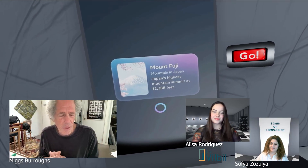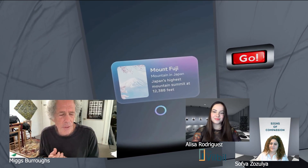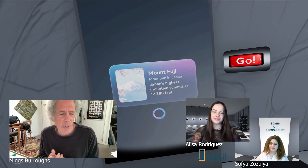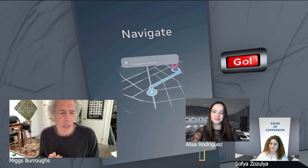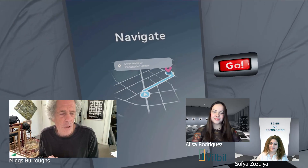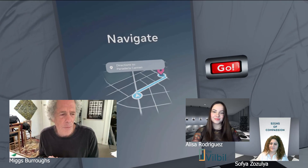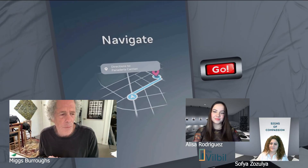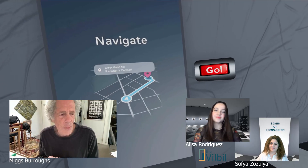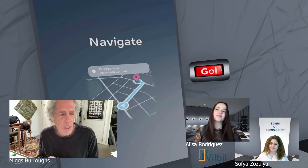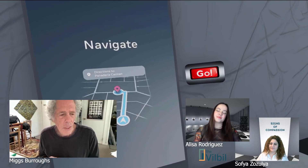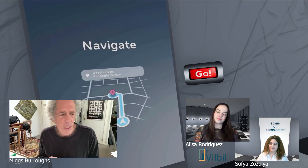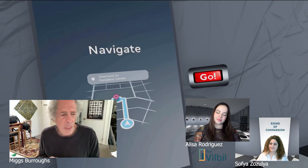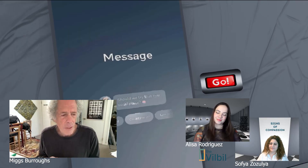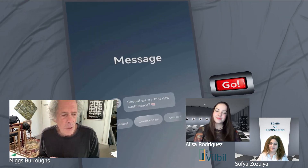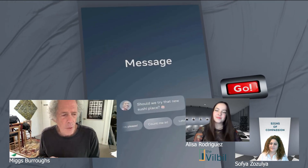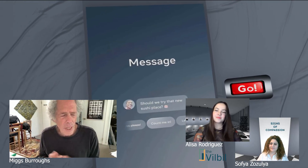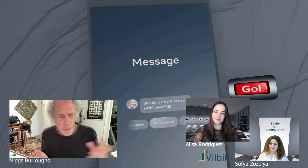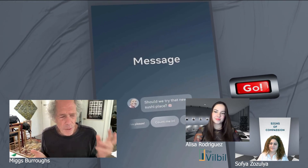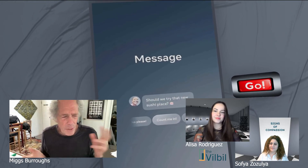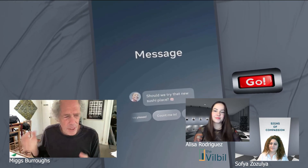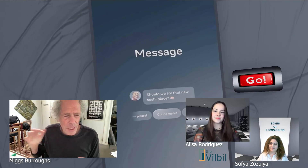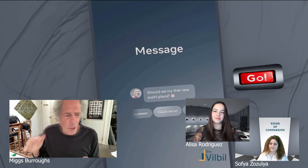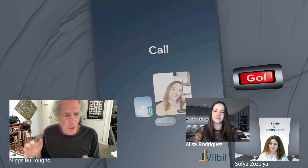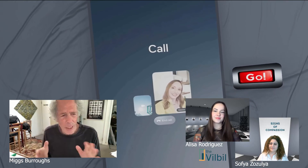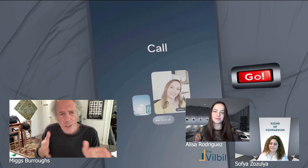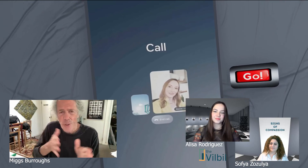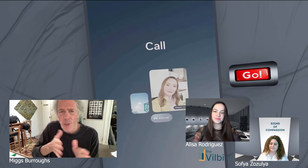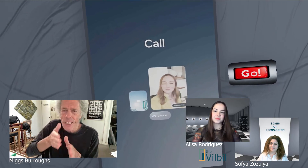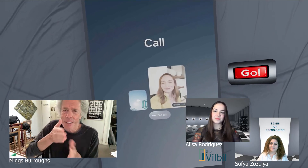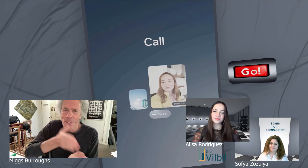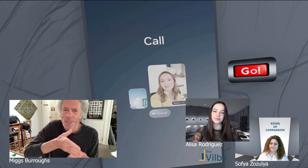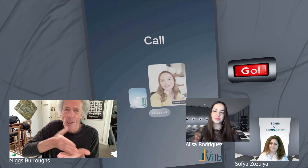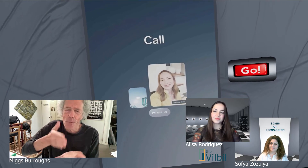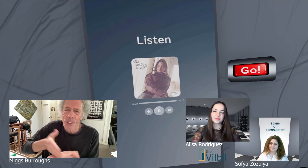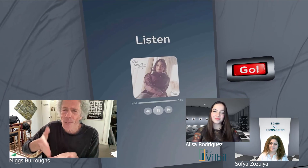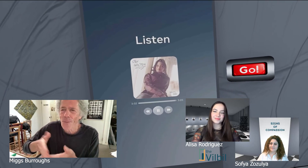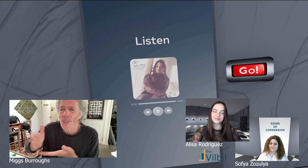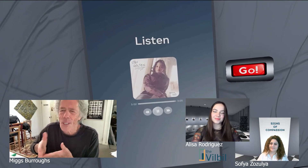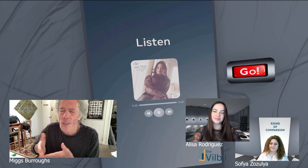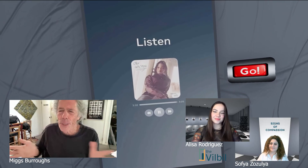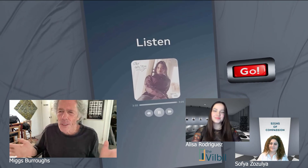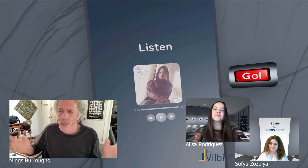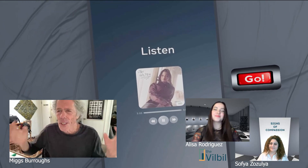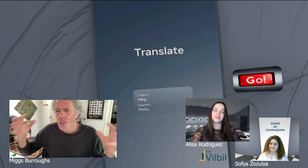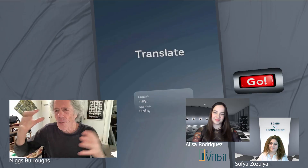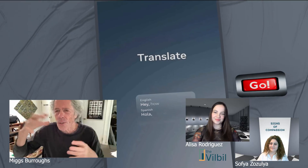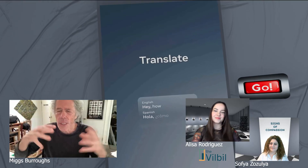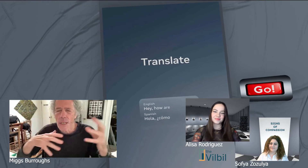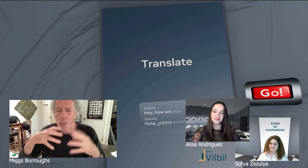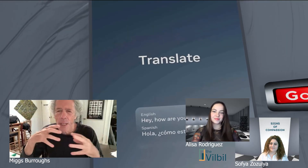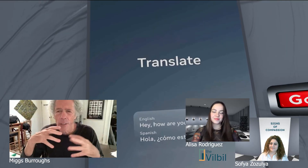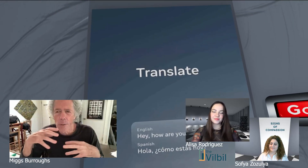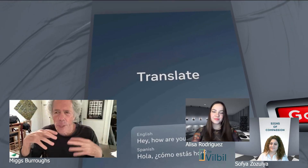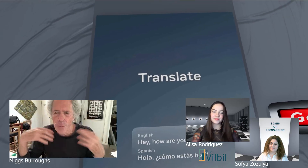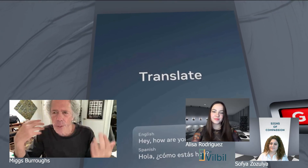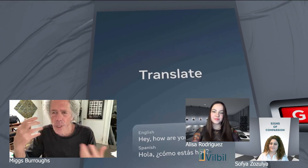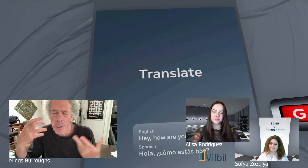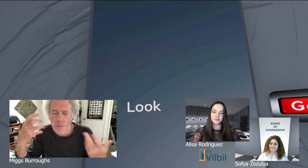article. So it kind of was, I can't track it step by step by step, but these things all sort of came together. My appreciation of